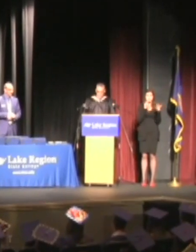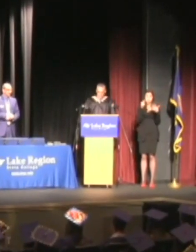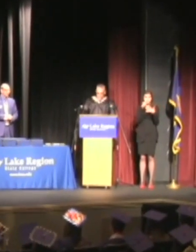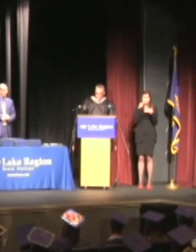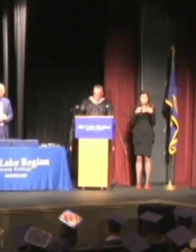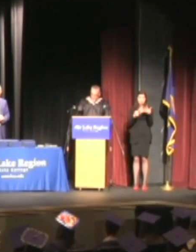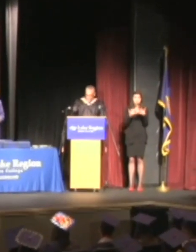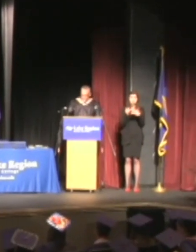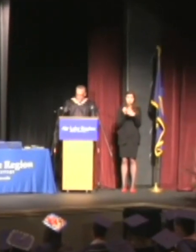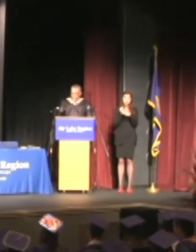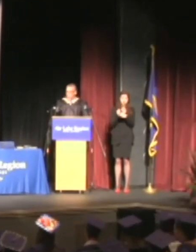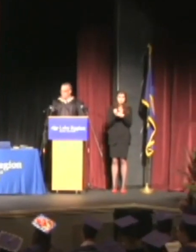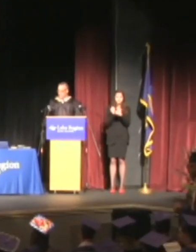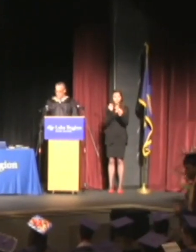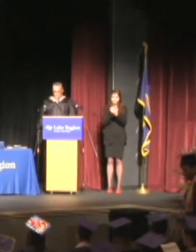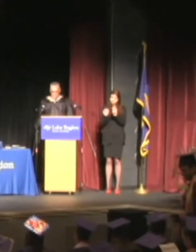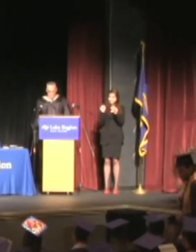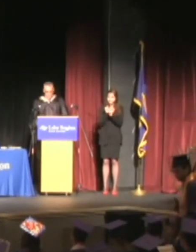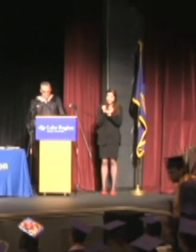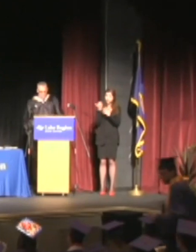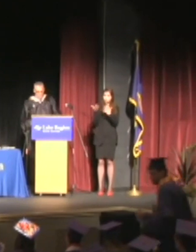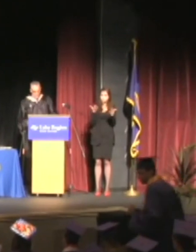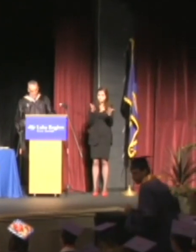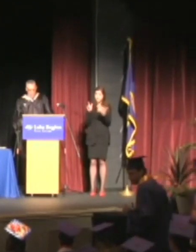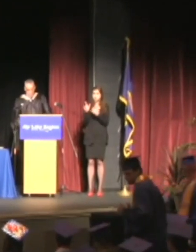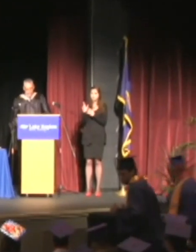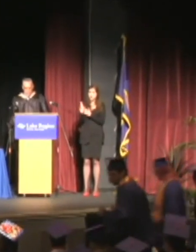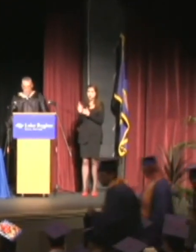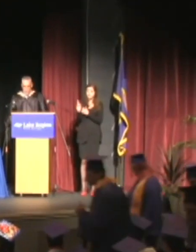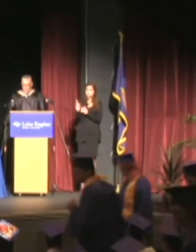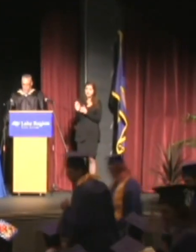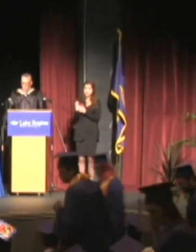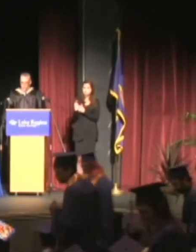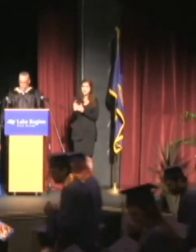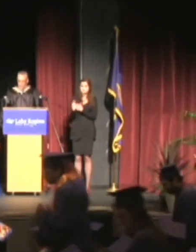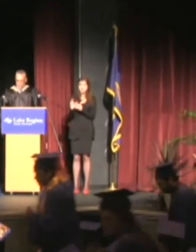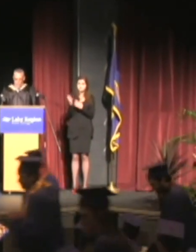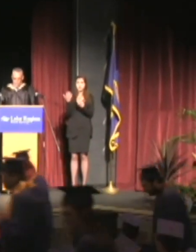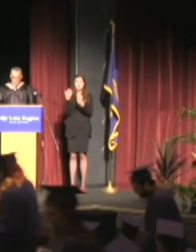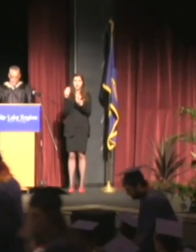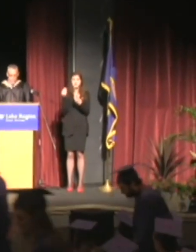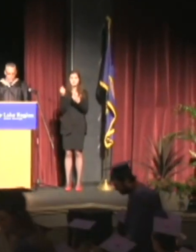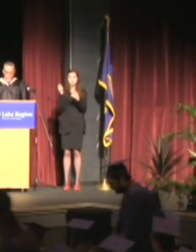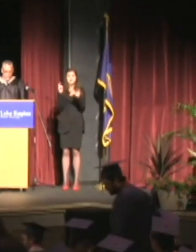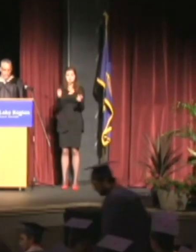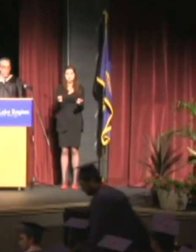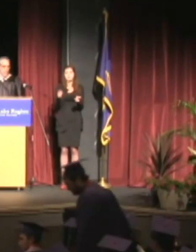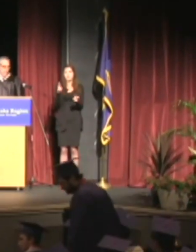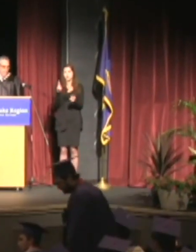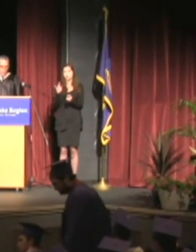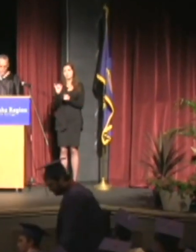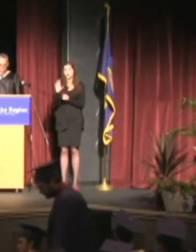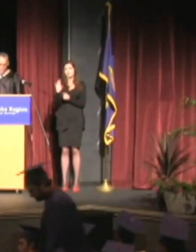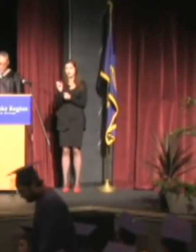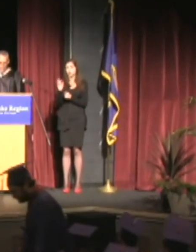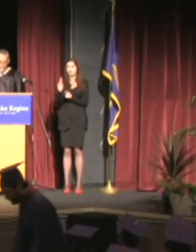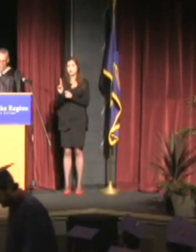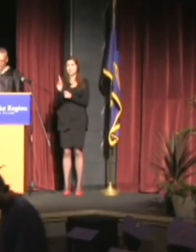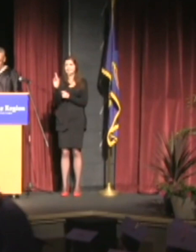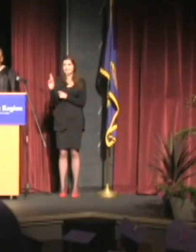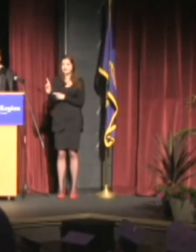leadership, dedication, and service to Lake Region State College, and bestows upon them the Richard D. Kanoki Leadership